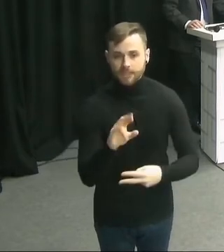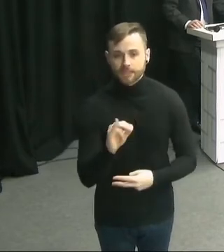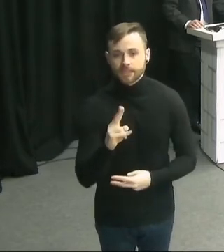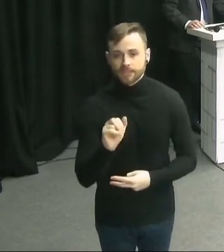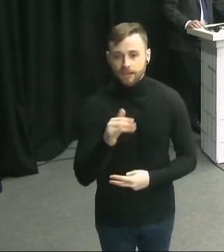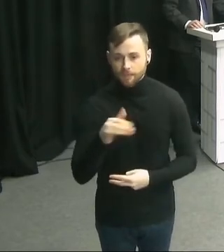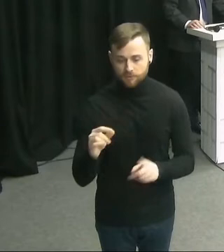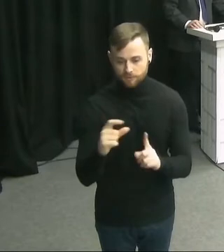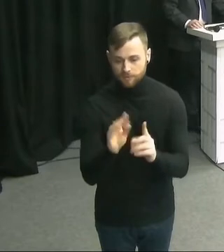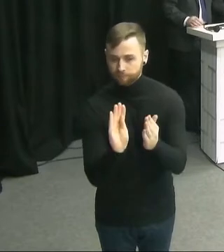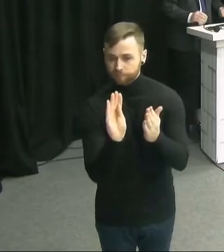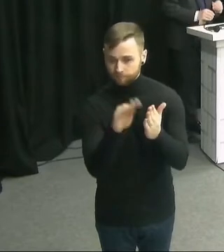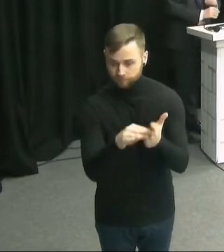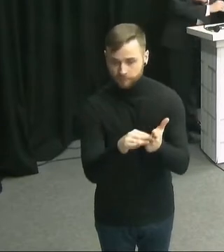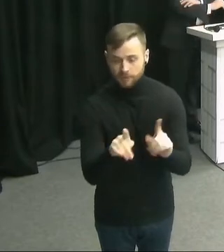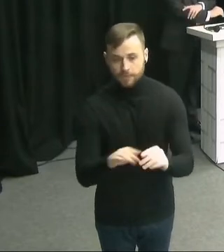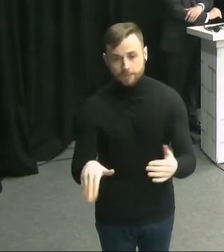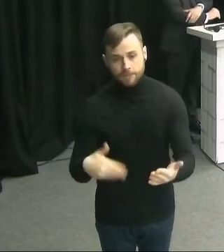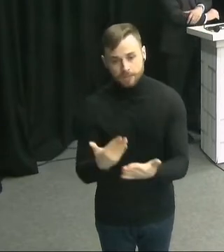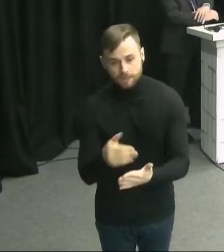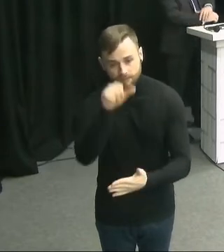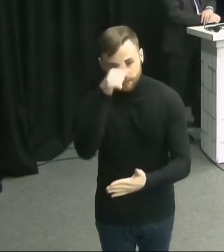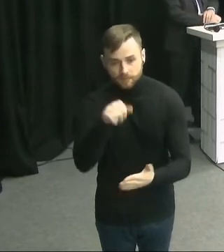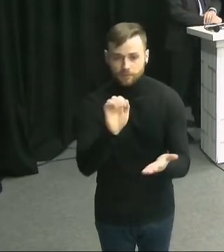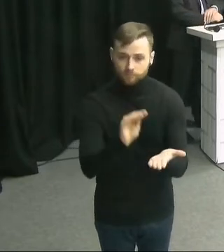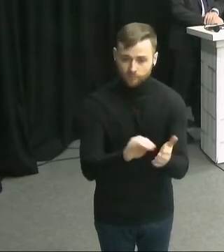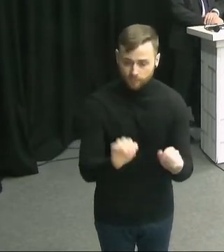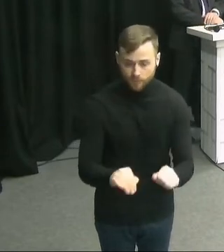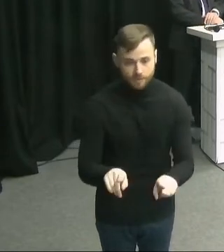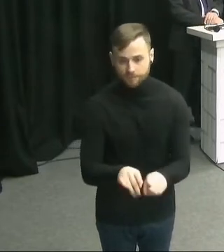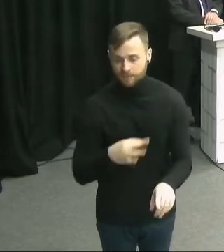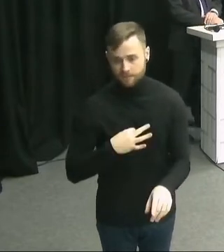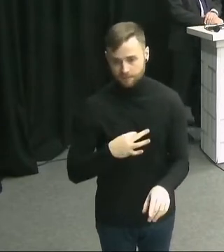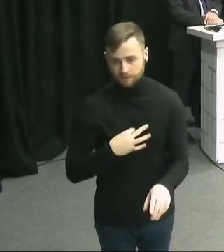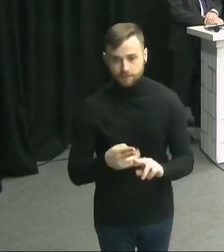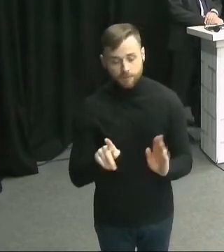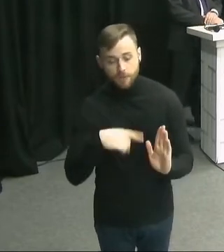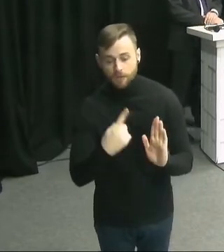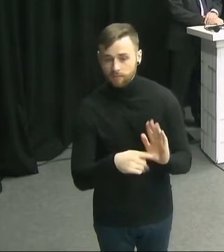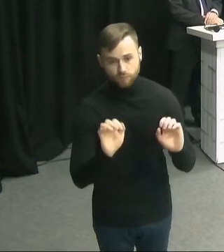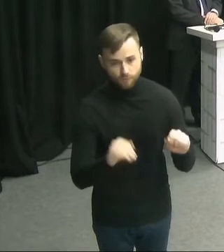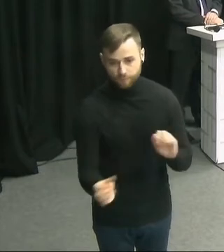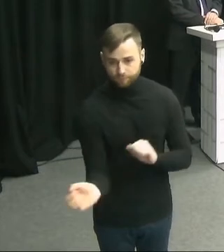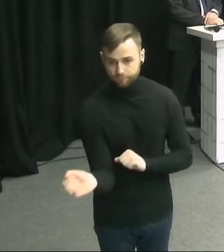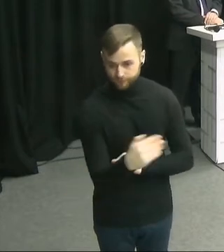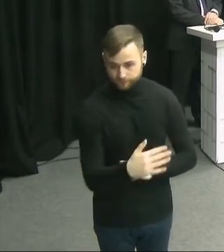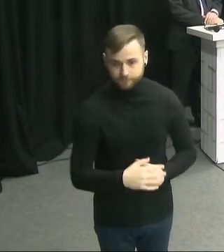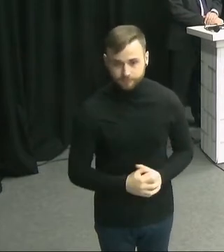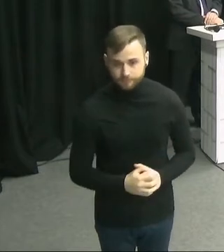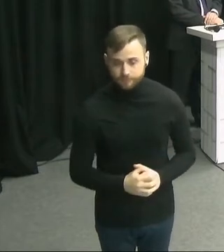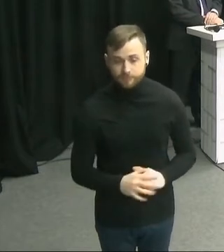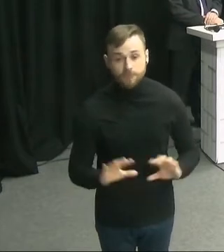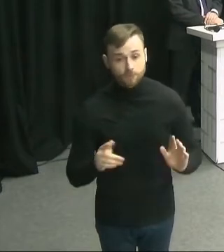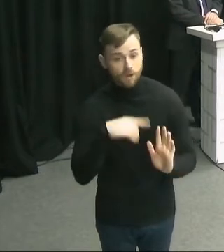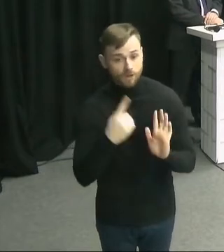and use the hashtag Rinkimai, and you can anonymously or not anonymously raise any